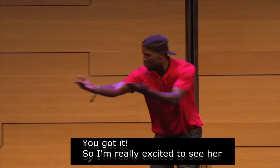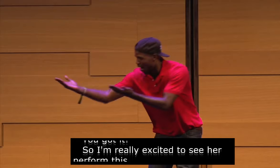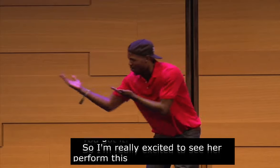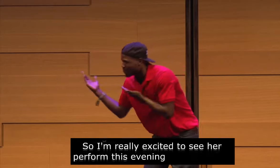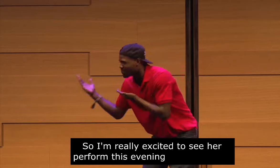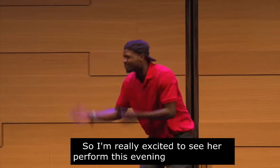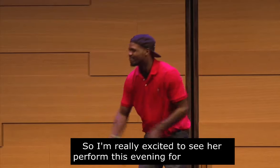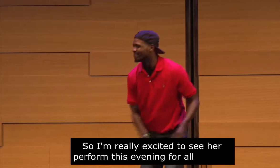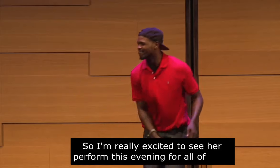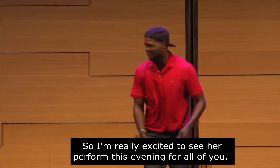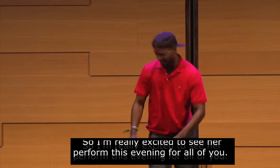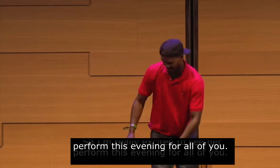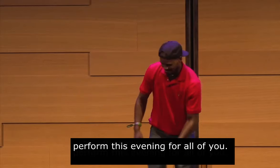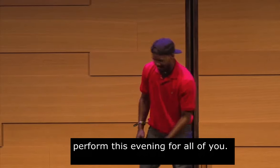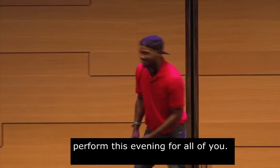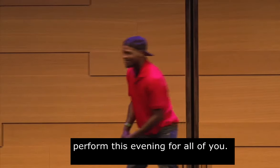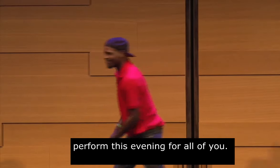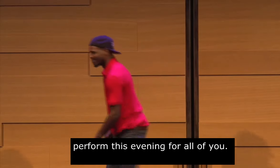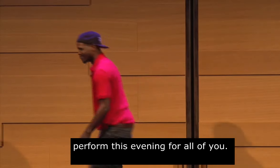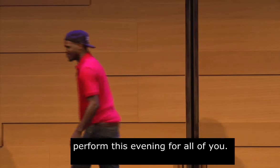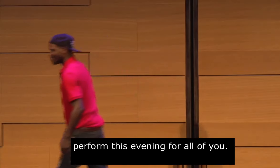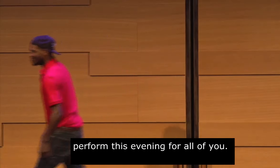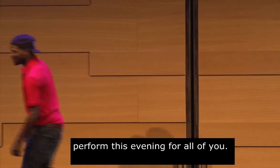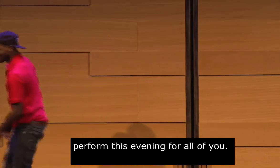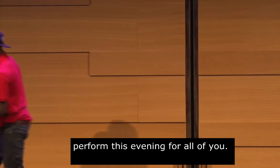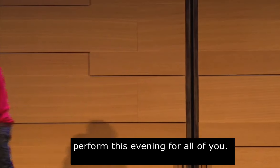her perform this evening for all of you.